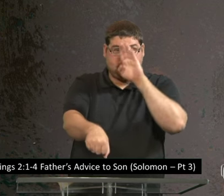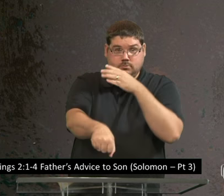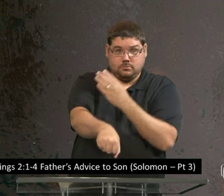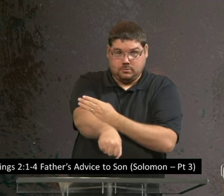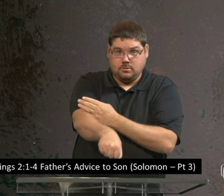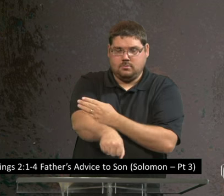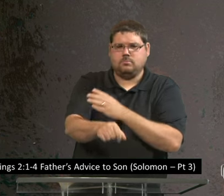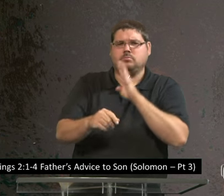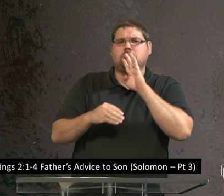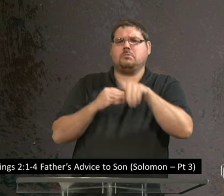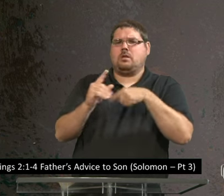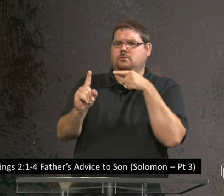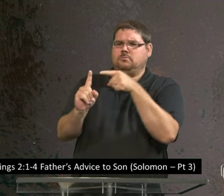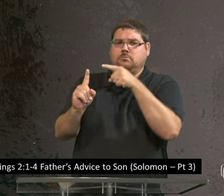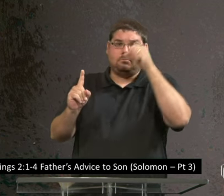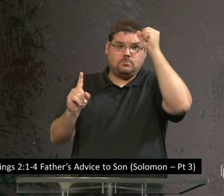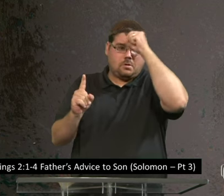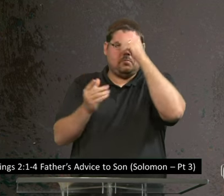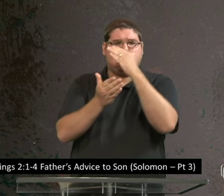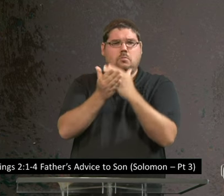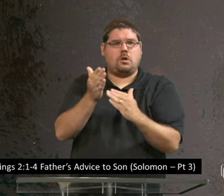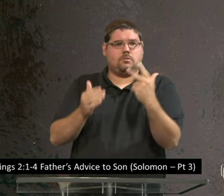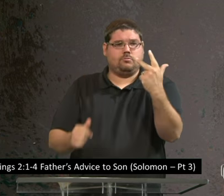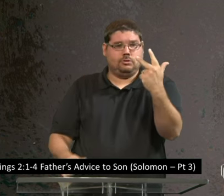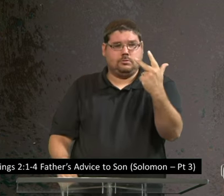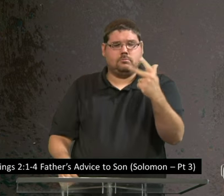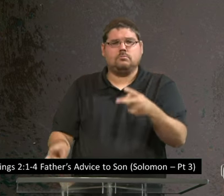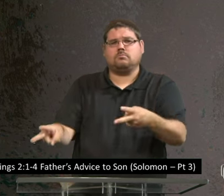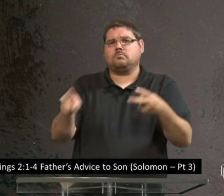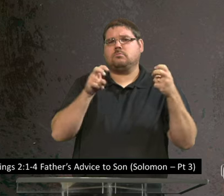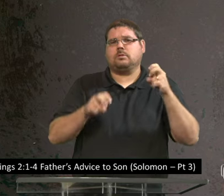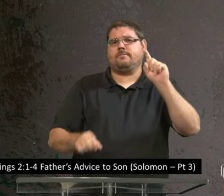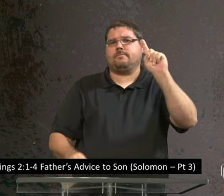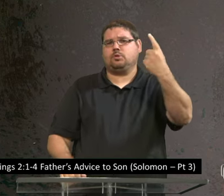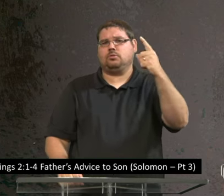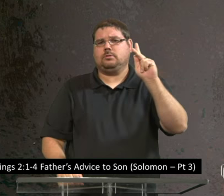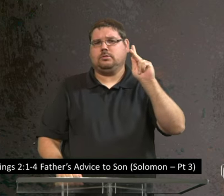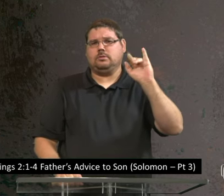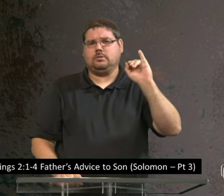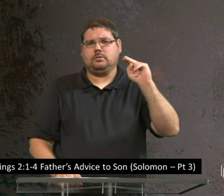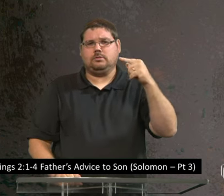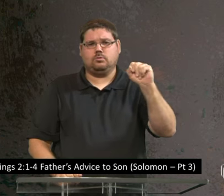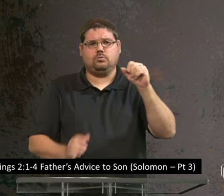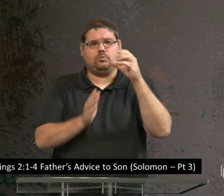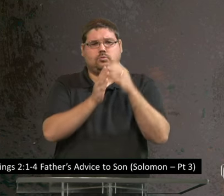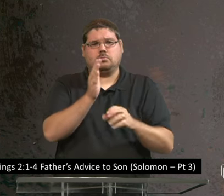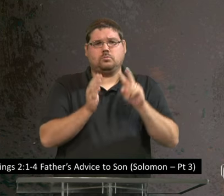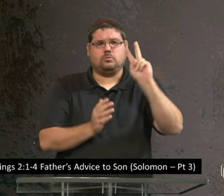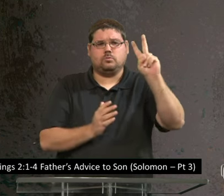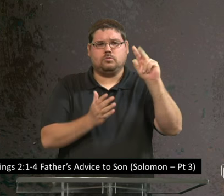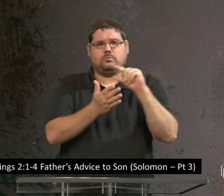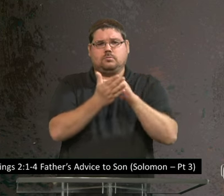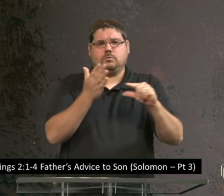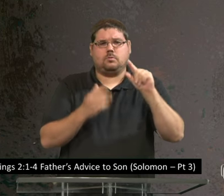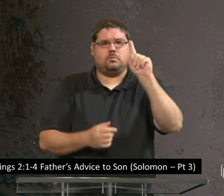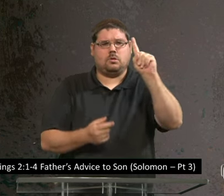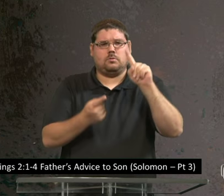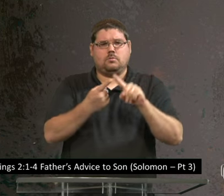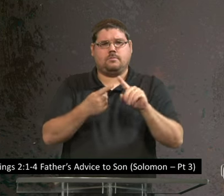son. And this is our series of Solomon, part 3, from 1 Kings chapter 2, verses